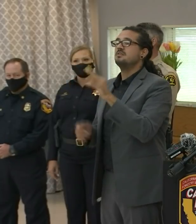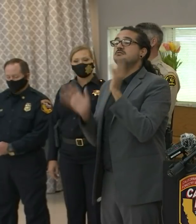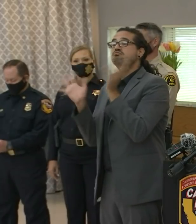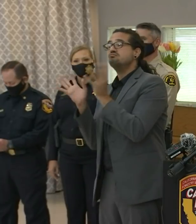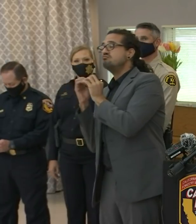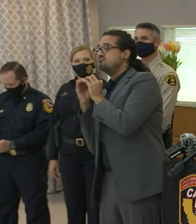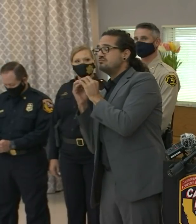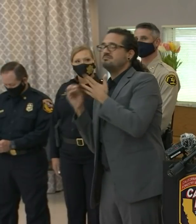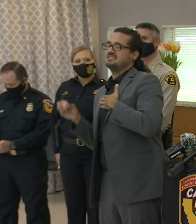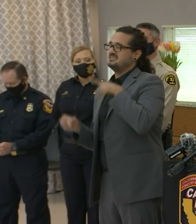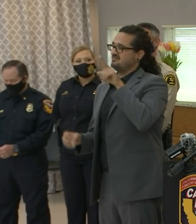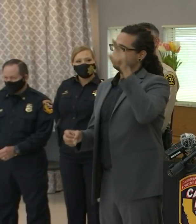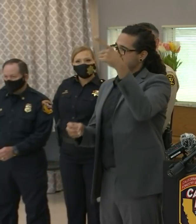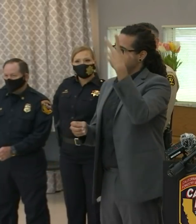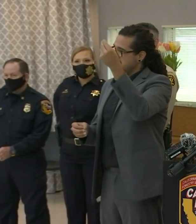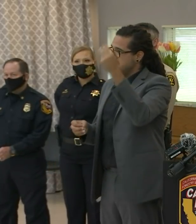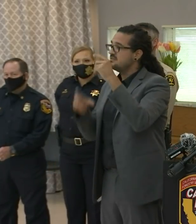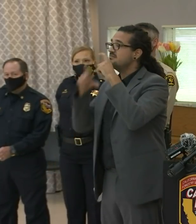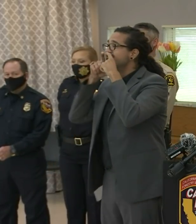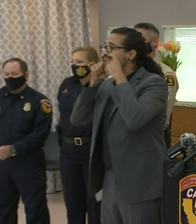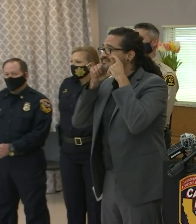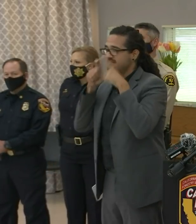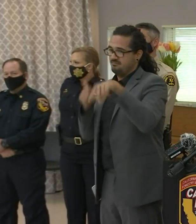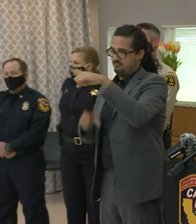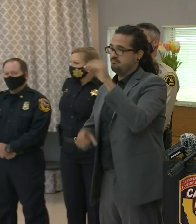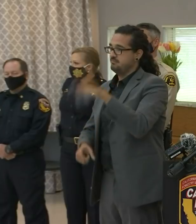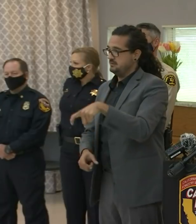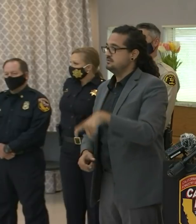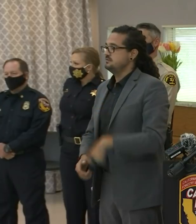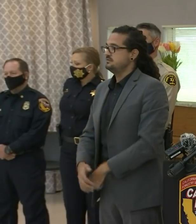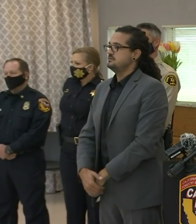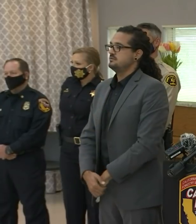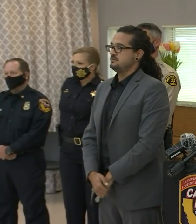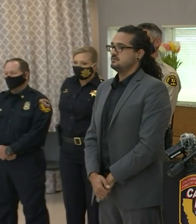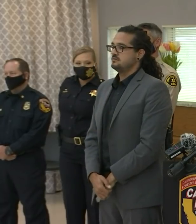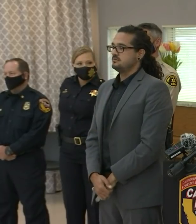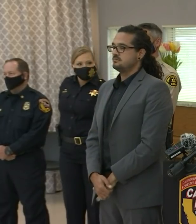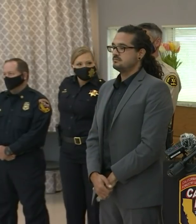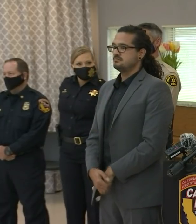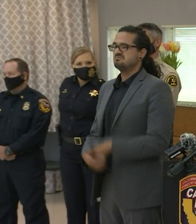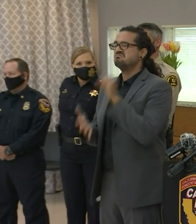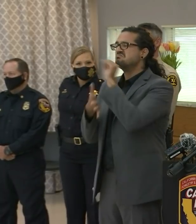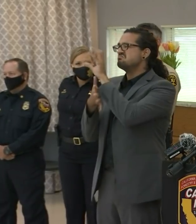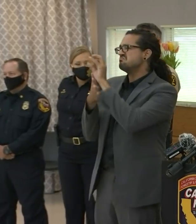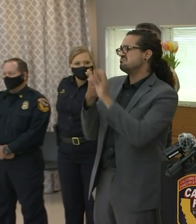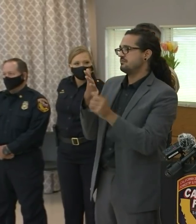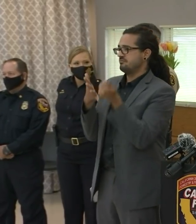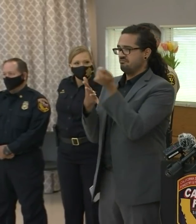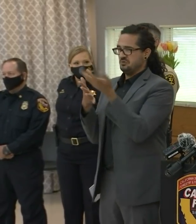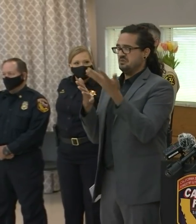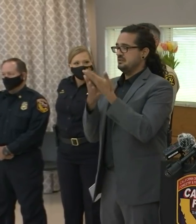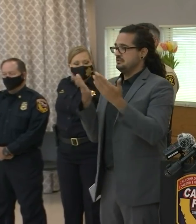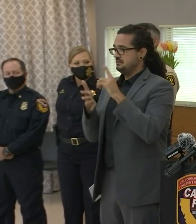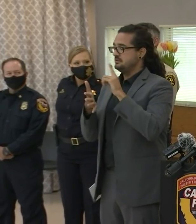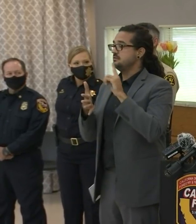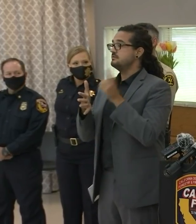keep your masks on as much as possible while in this room. Just a quick update on the complex itself. The fire now stands